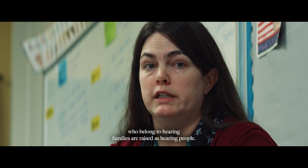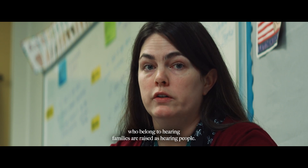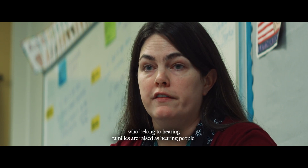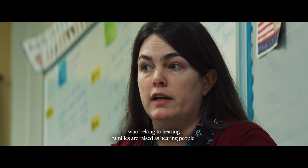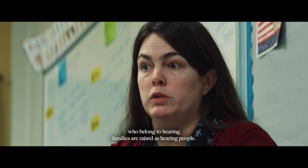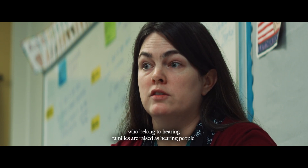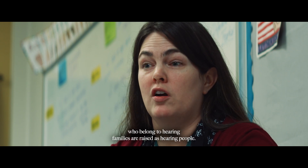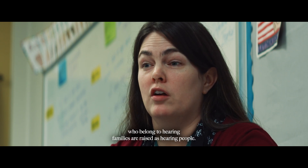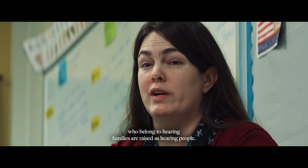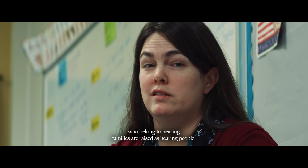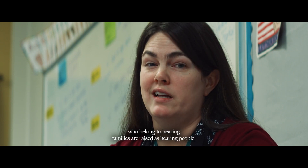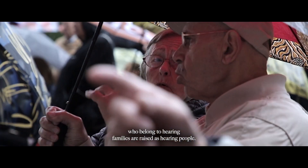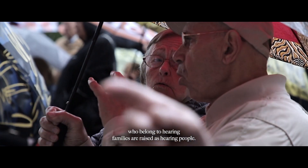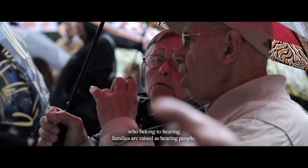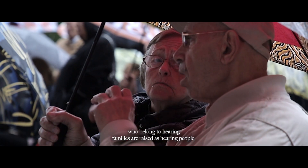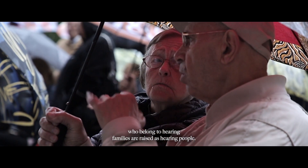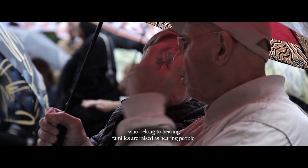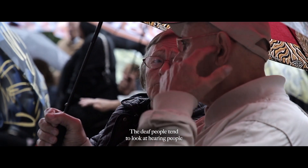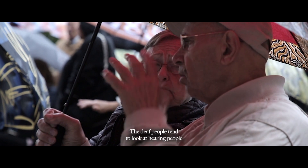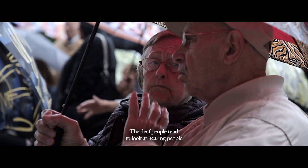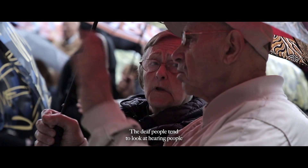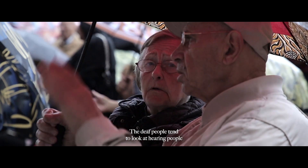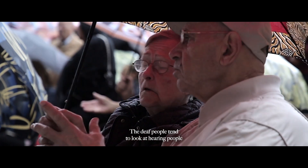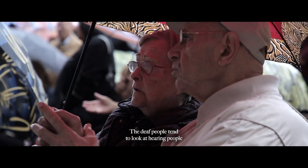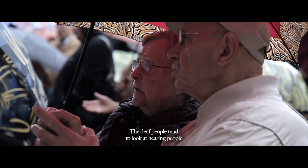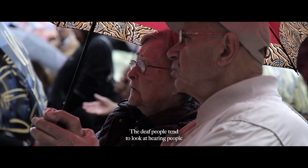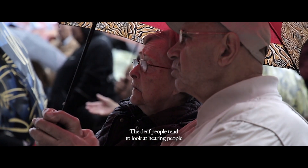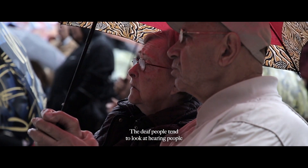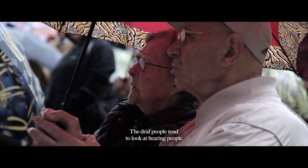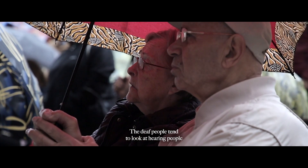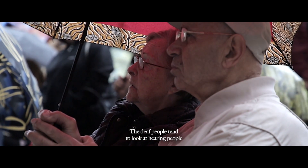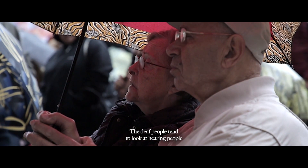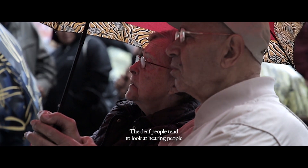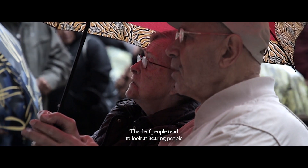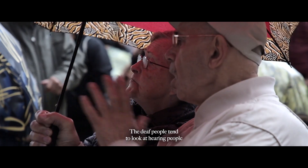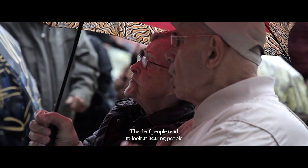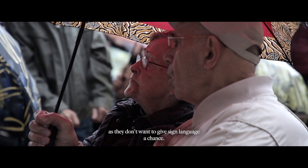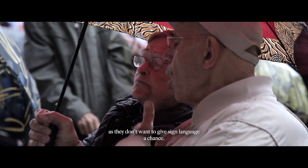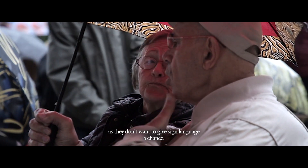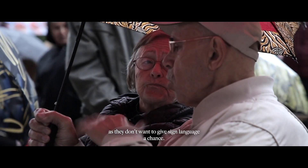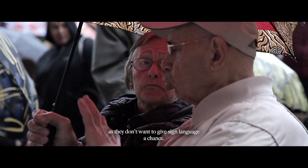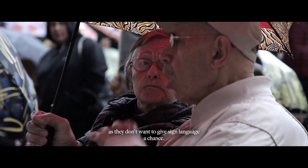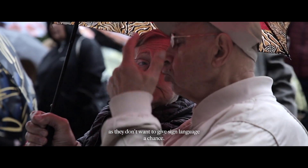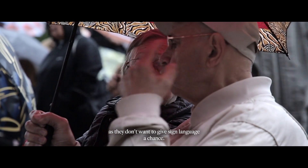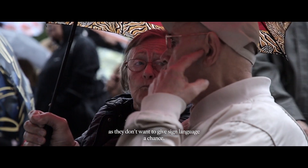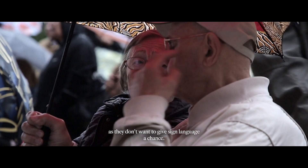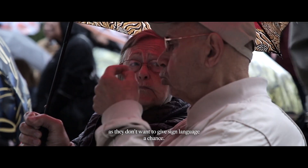to hearing families are raised as hearing people. The deaf people tend to look at hearing people as they don't want to give